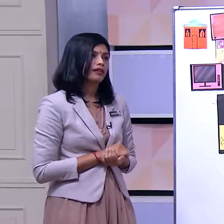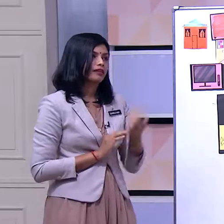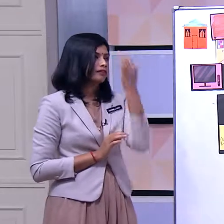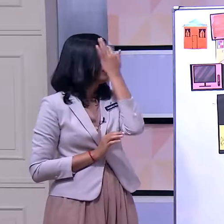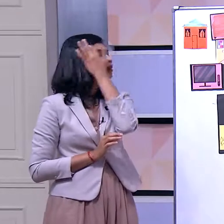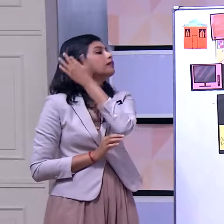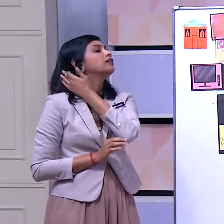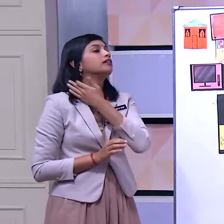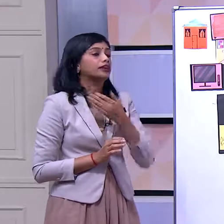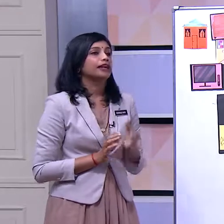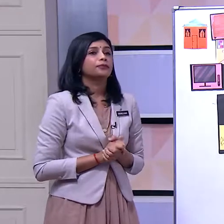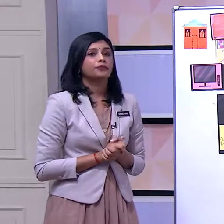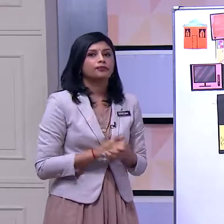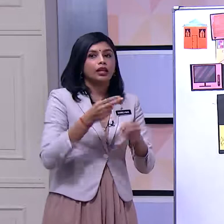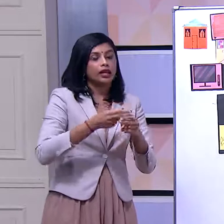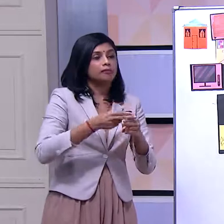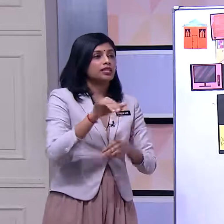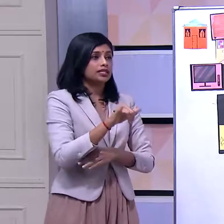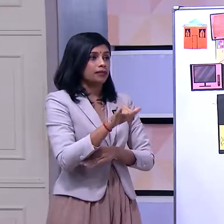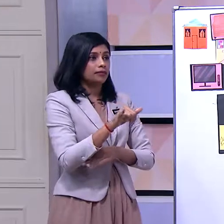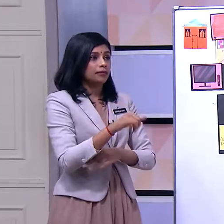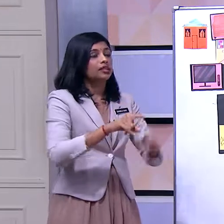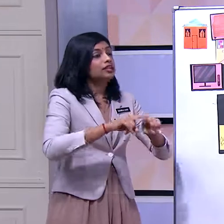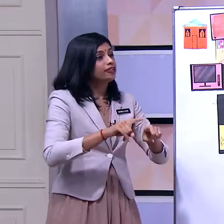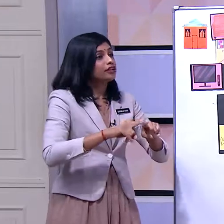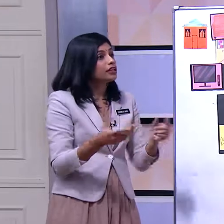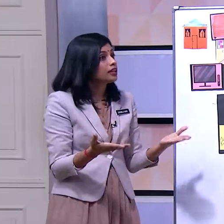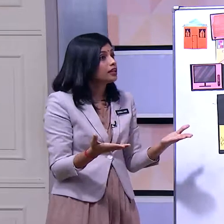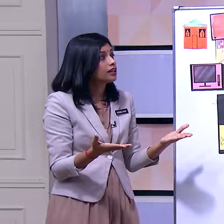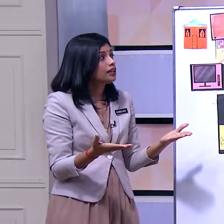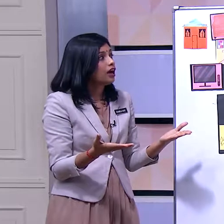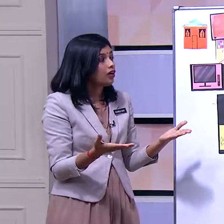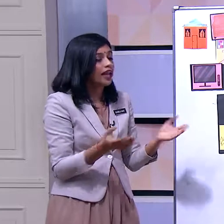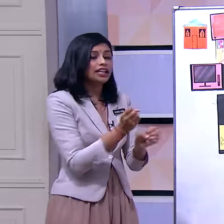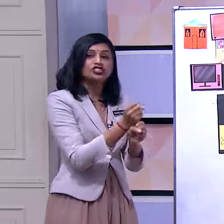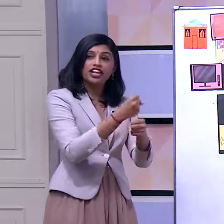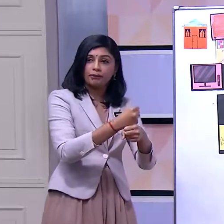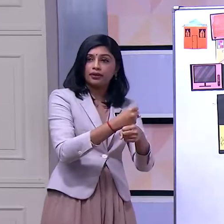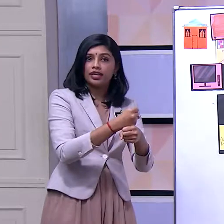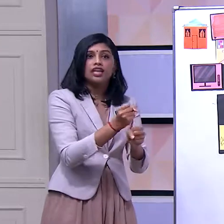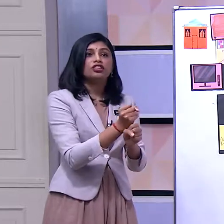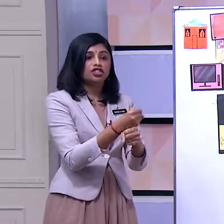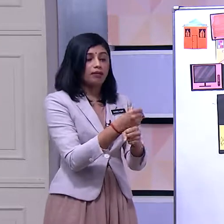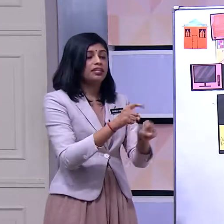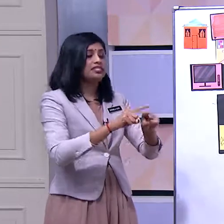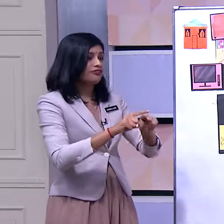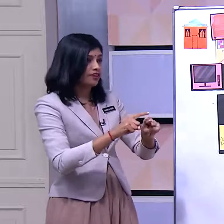same, the call, but I think a bit different in the form of the shape. Okay, the shape. The shape is different.